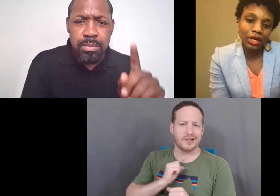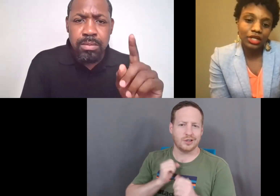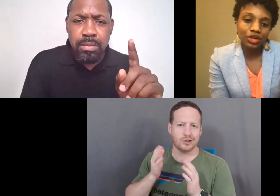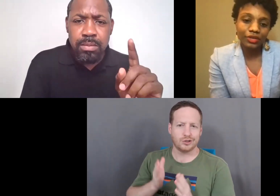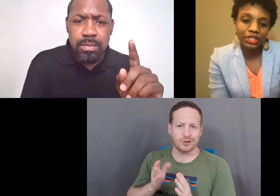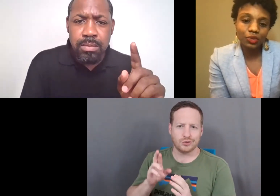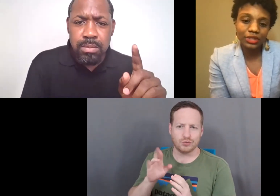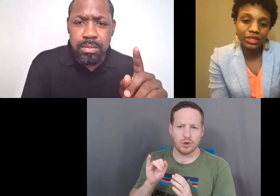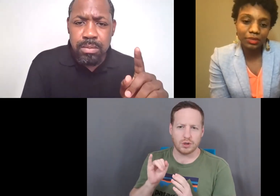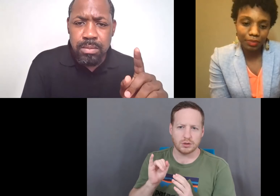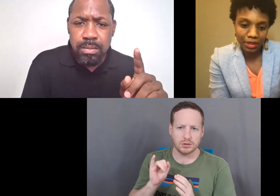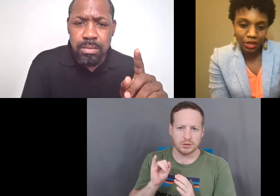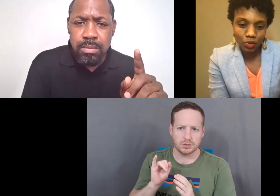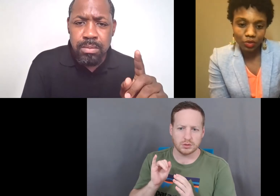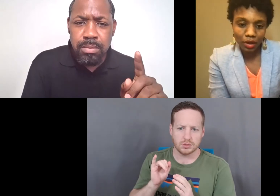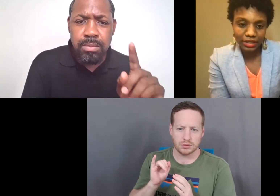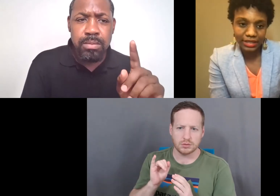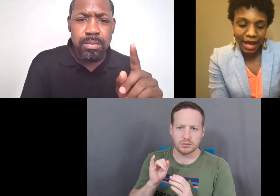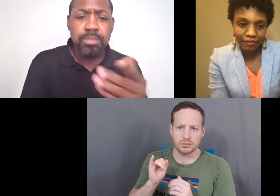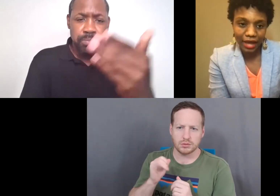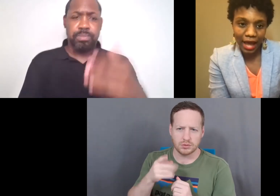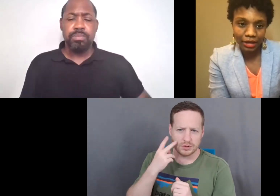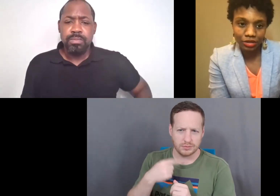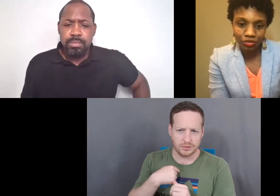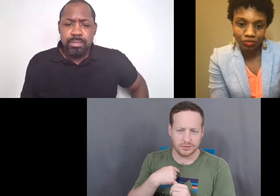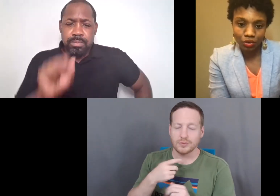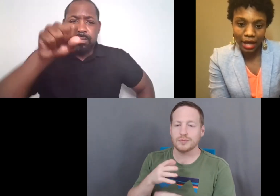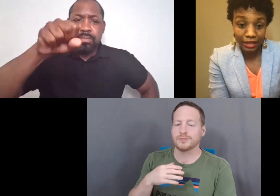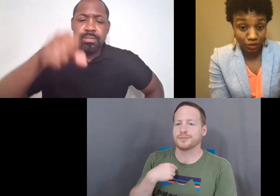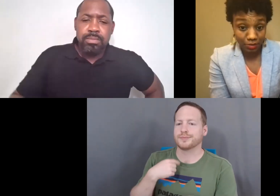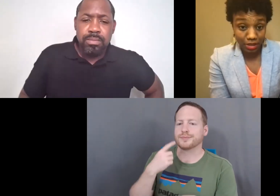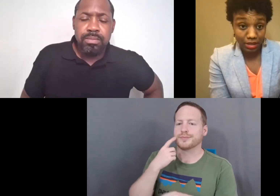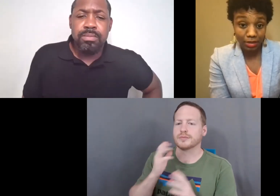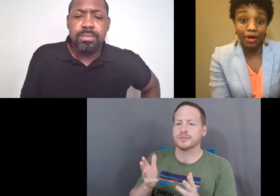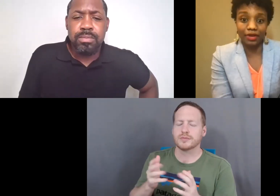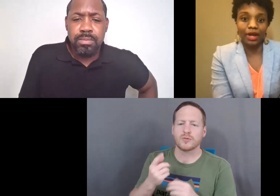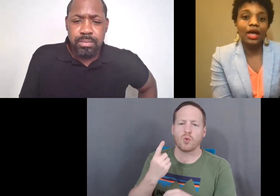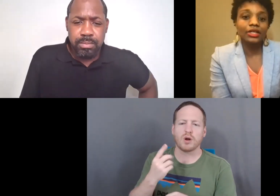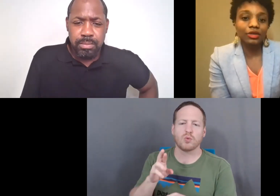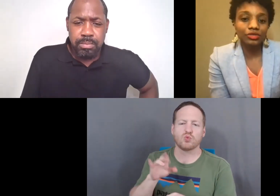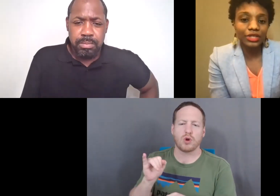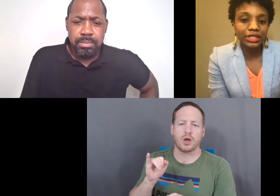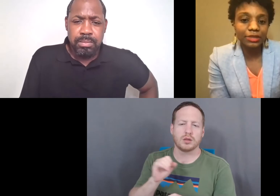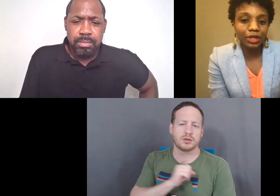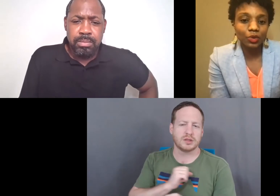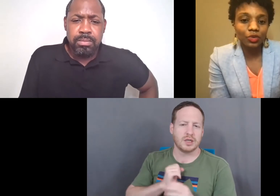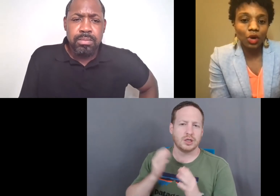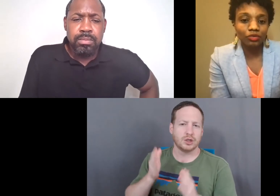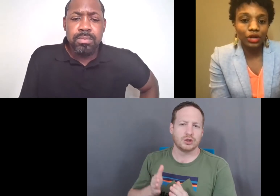So I recently was speaking with one staff at Rhode Island. Can you see me? Perfect. So I was recently speaking with one Rhode